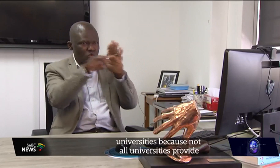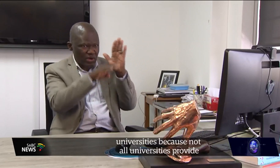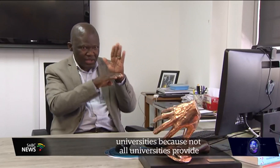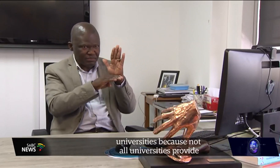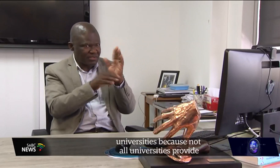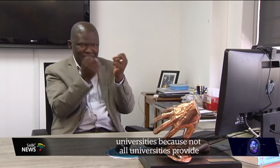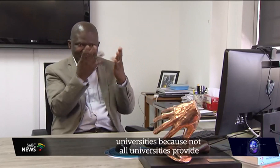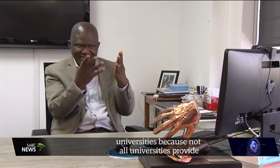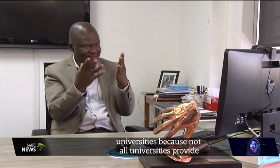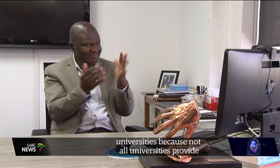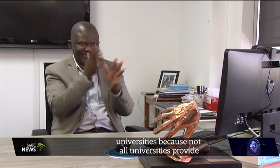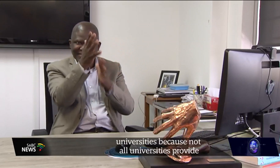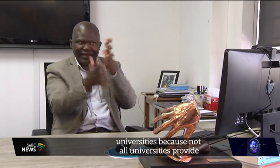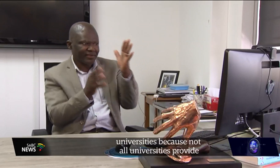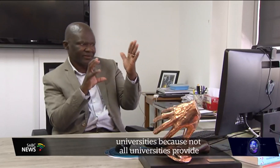ko di-university gobaneng